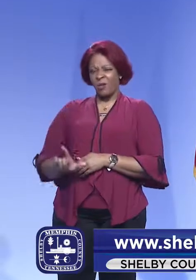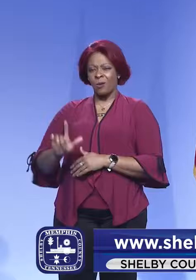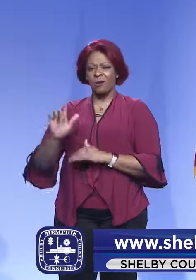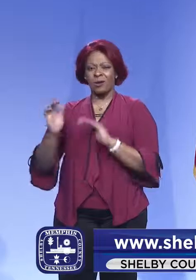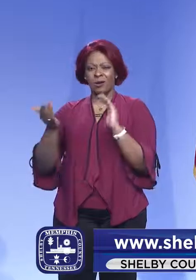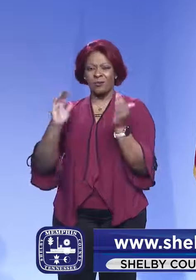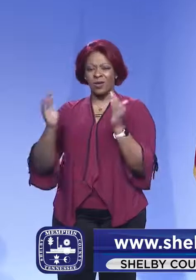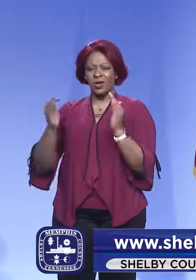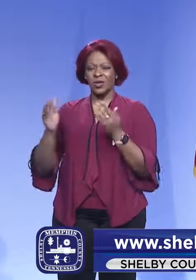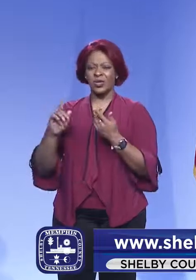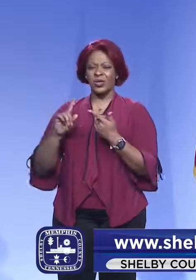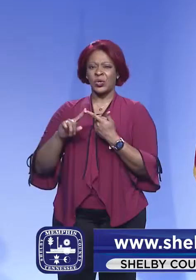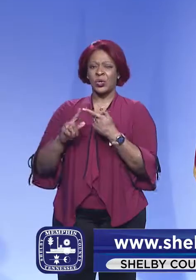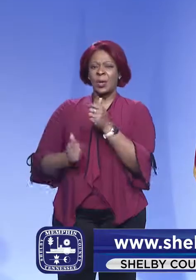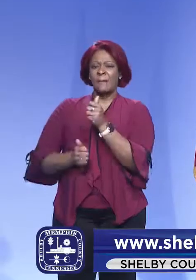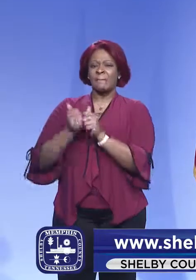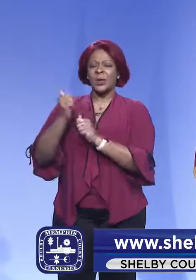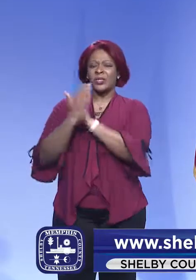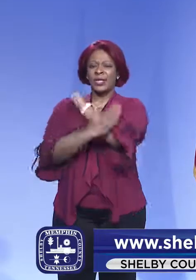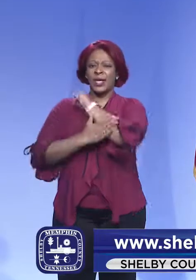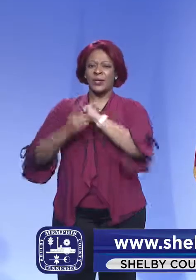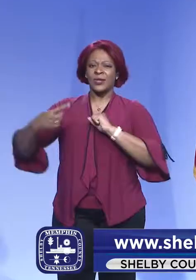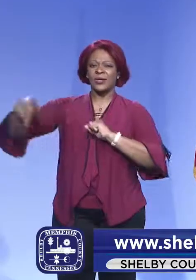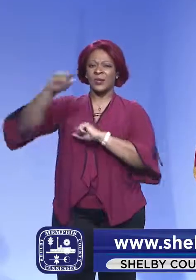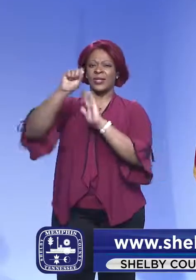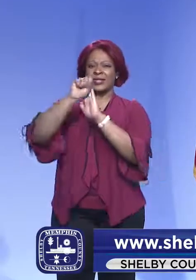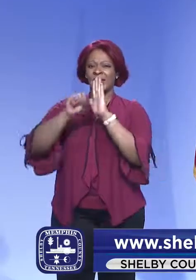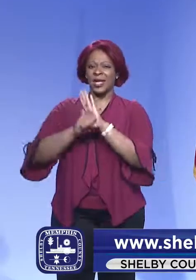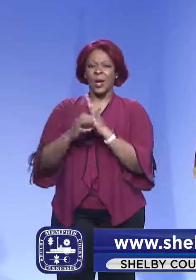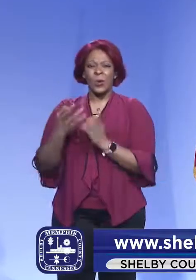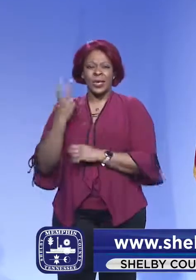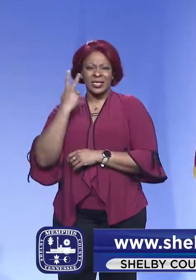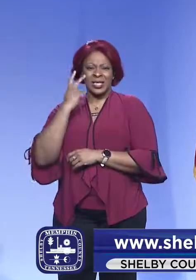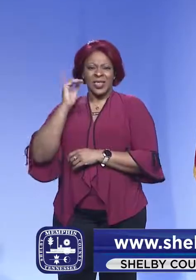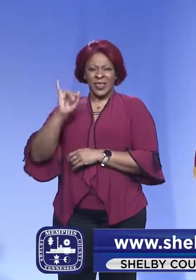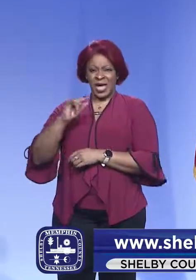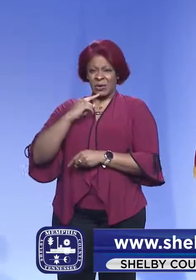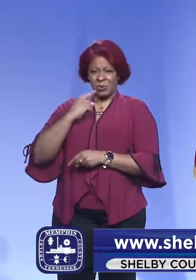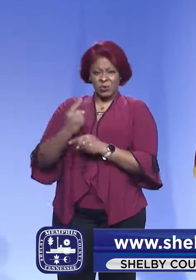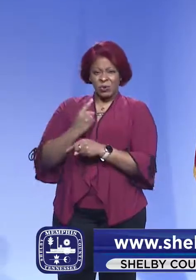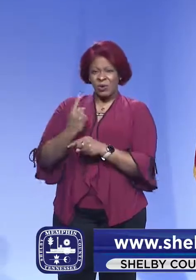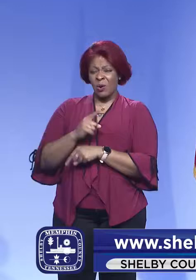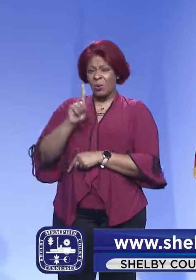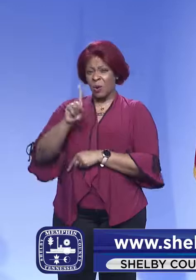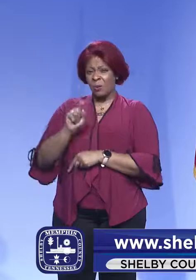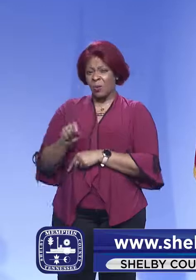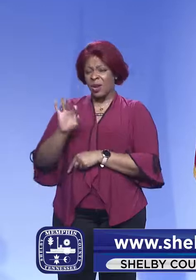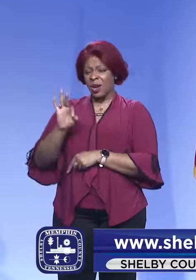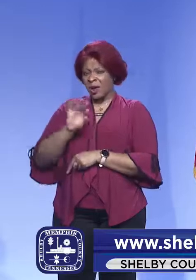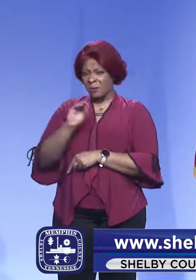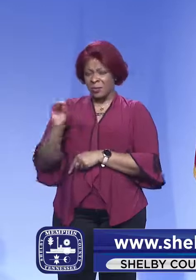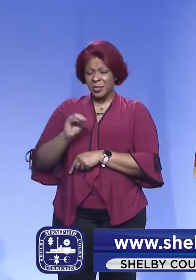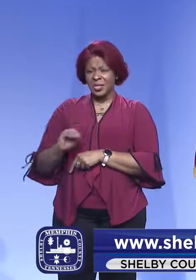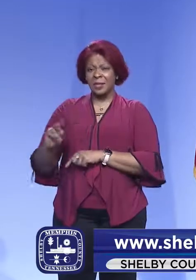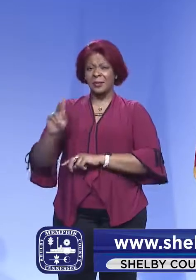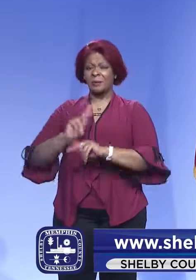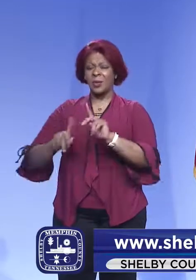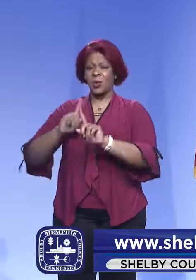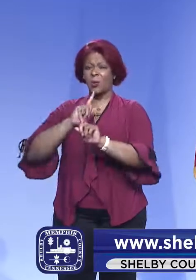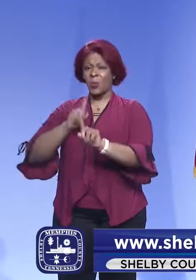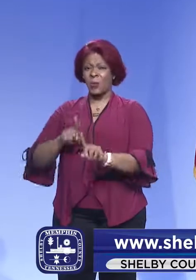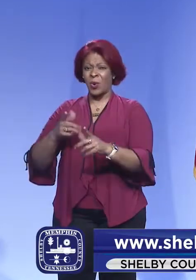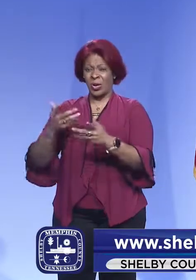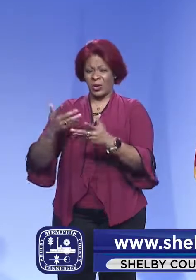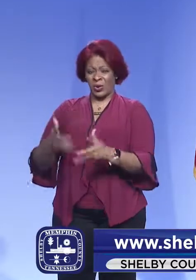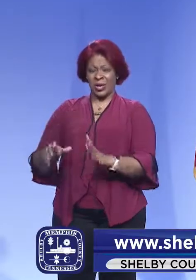than most of the counties in the state. I wanted to see, is that correct, that 1.9% being reported to the